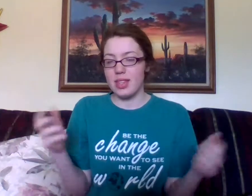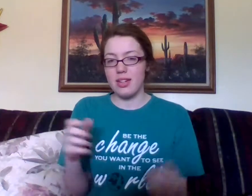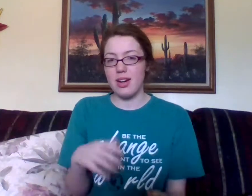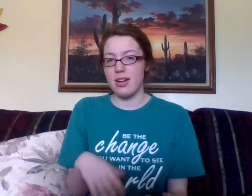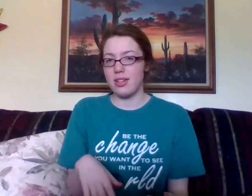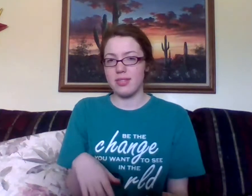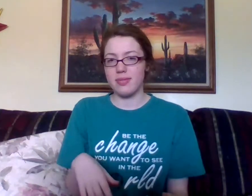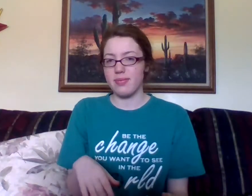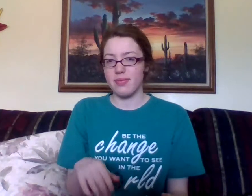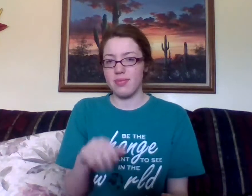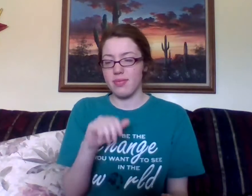there